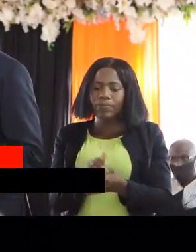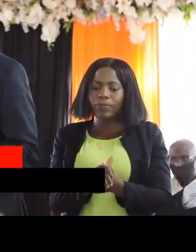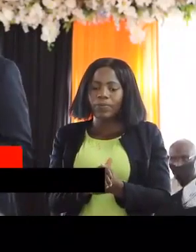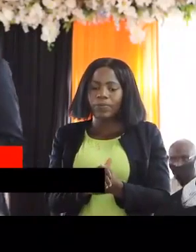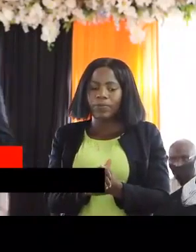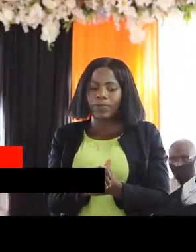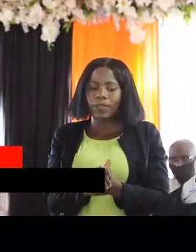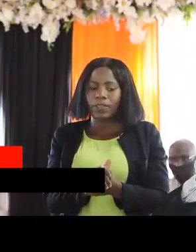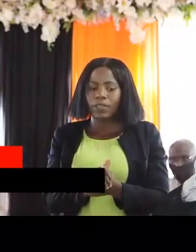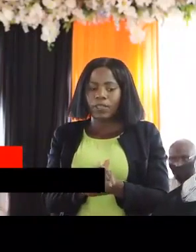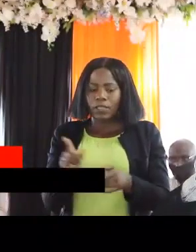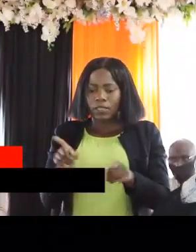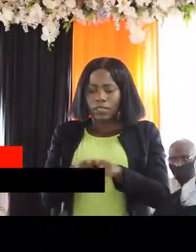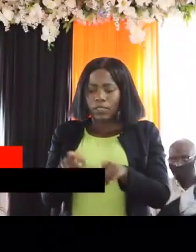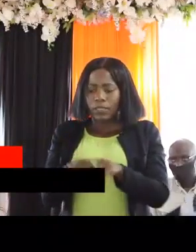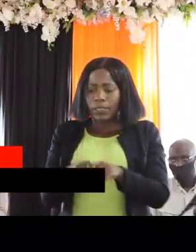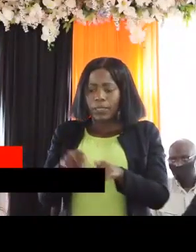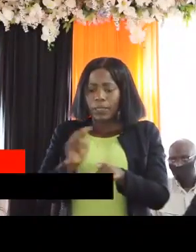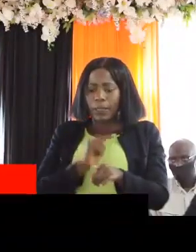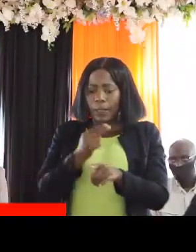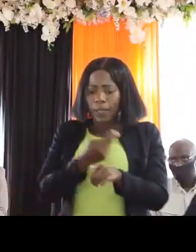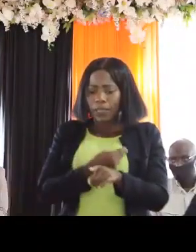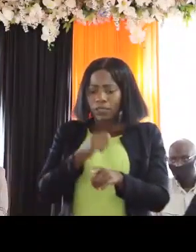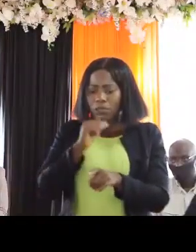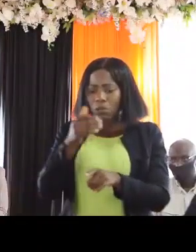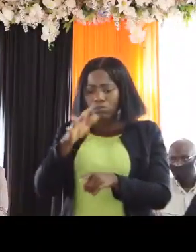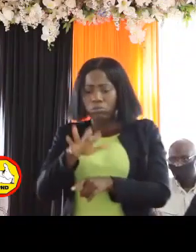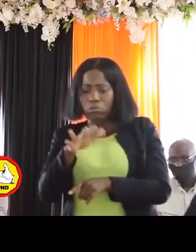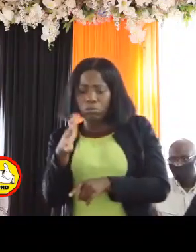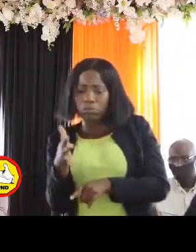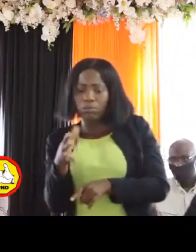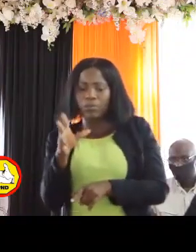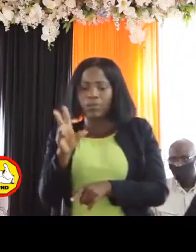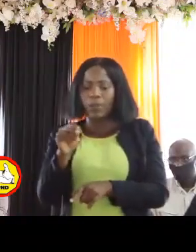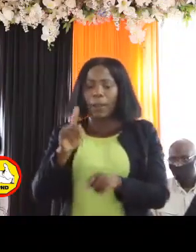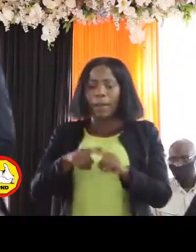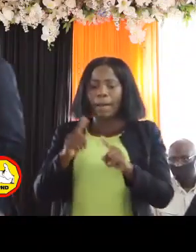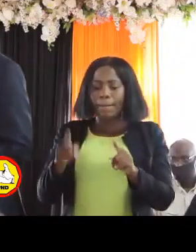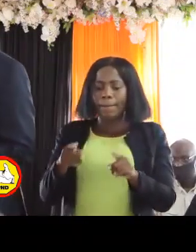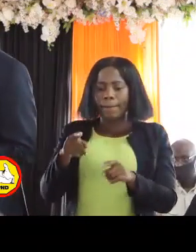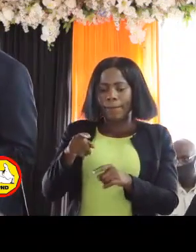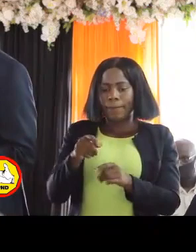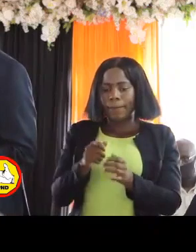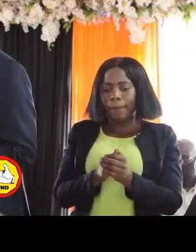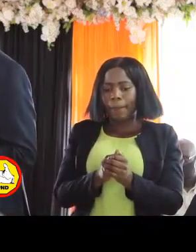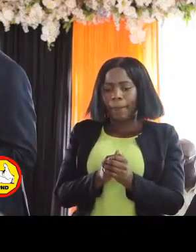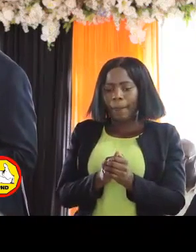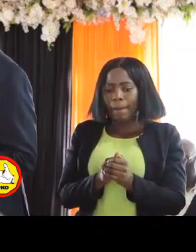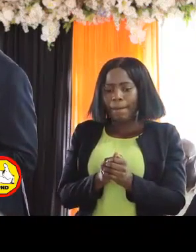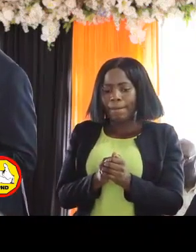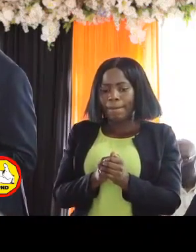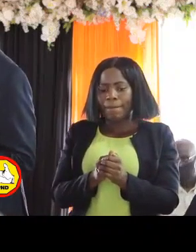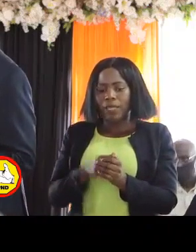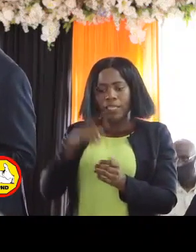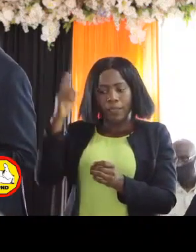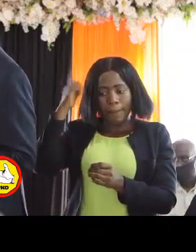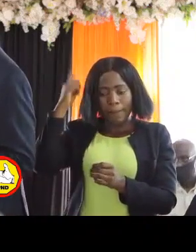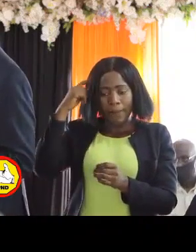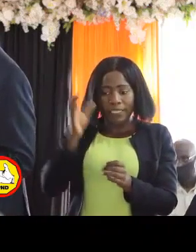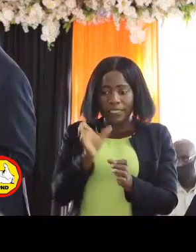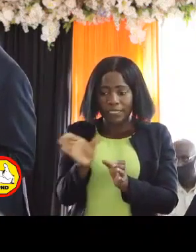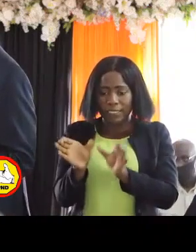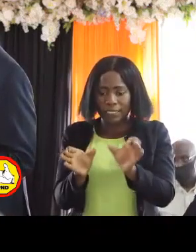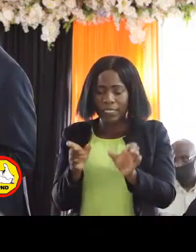And without blinking or doubting, the mining sector remains a critical